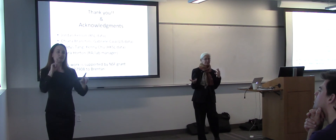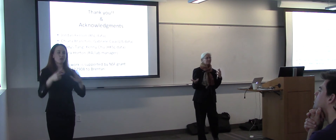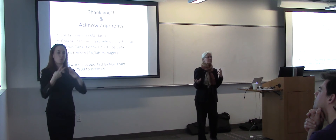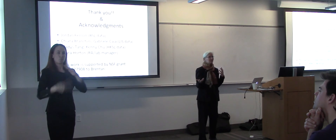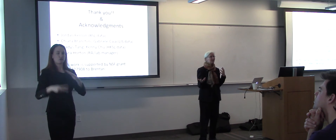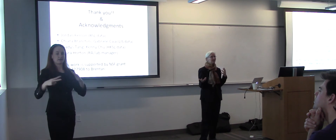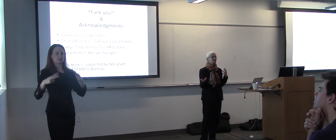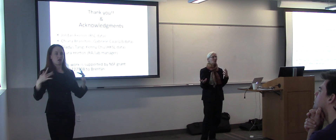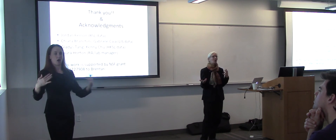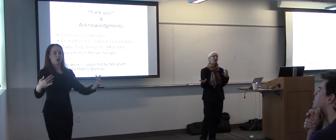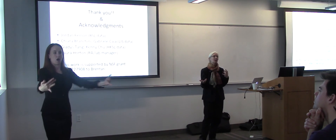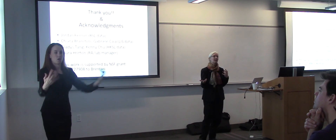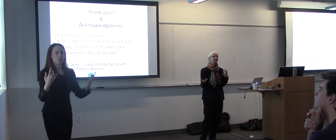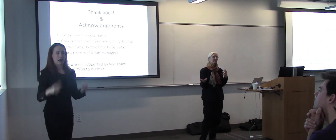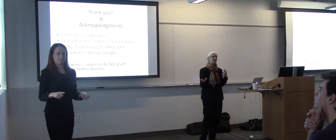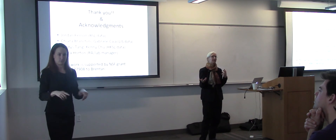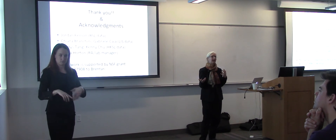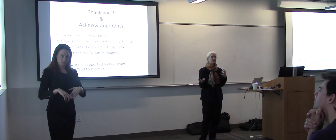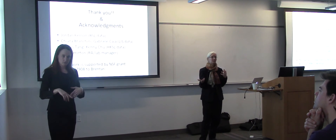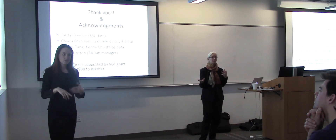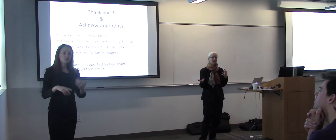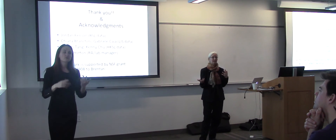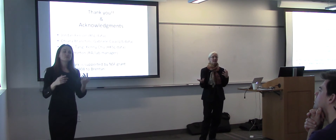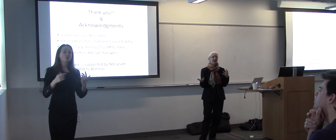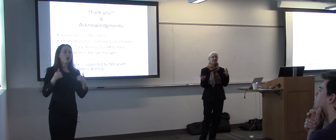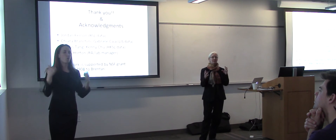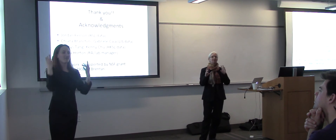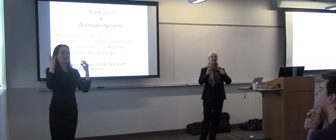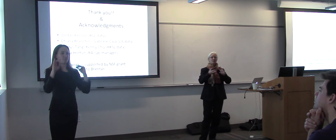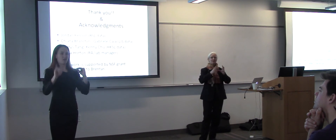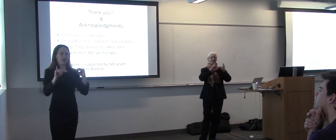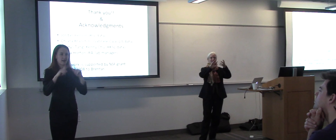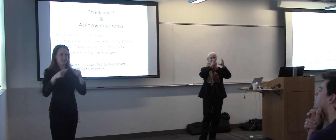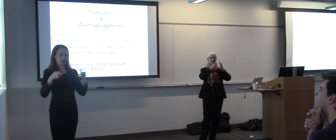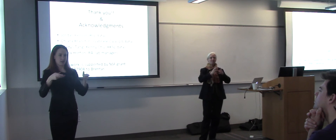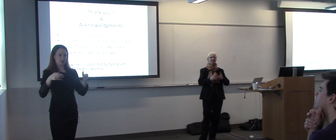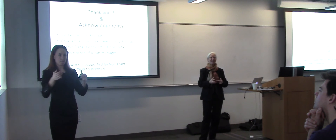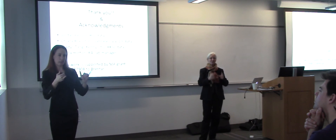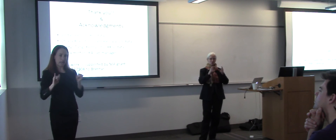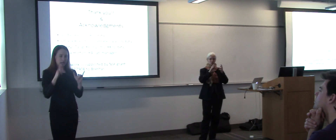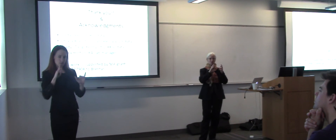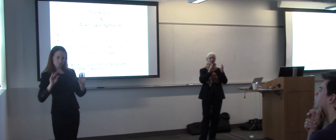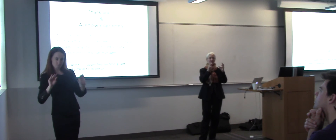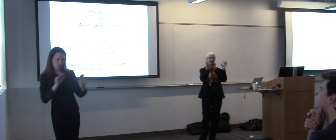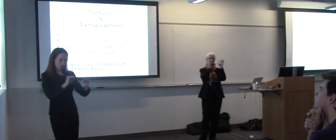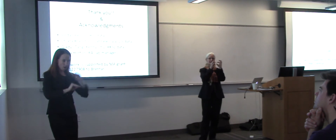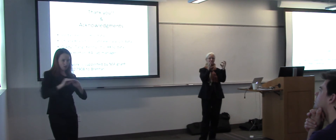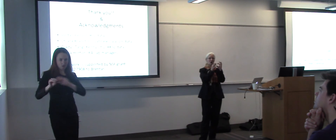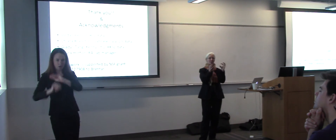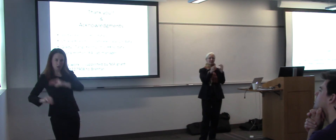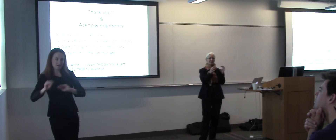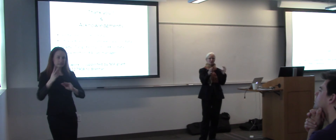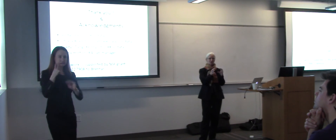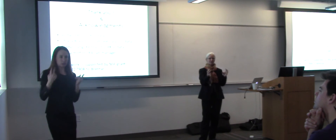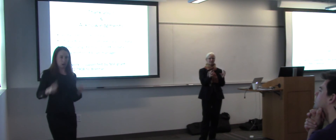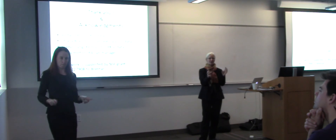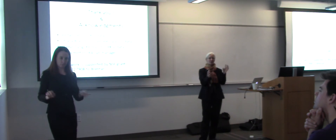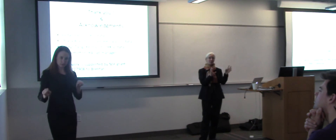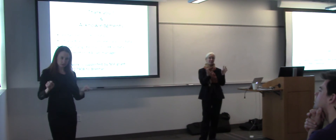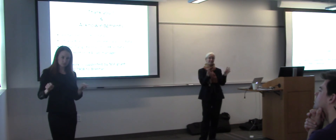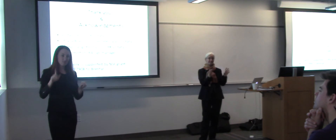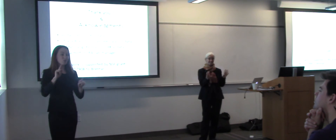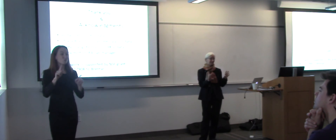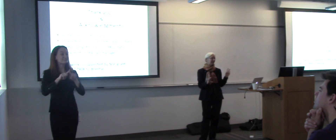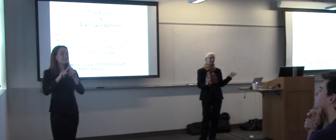versa. And so I want to think about that a little bit and then play with it and manipulate those combinations